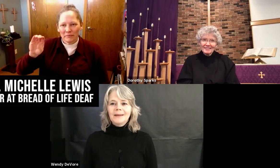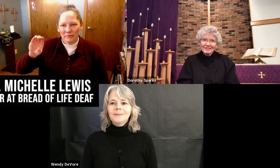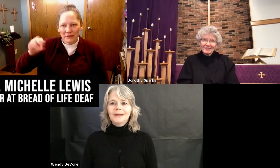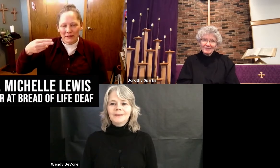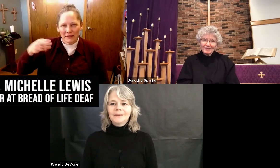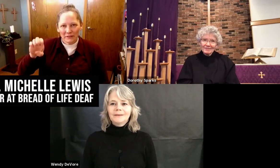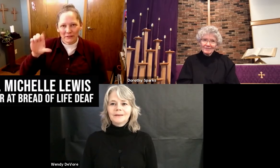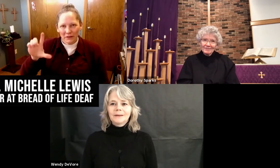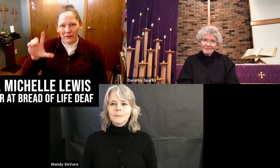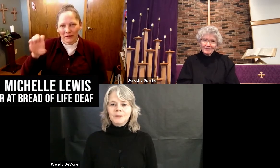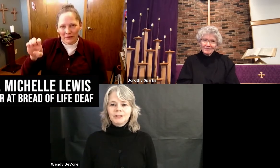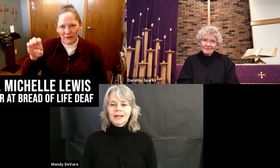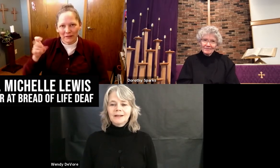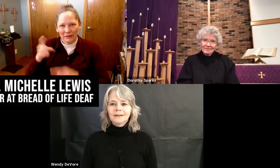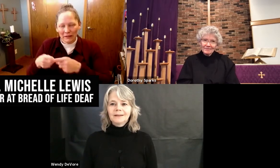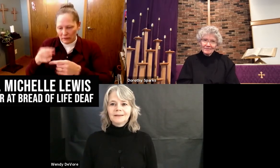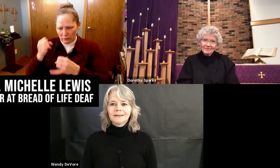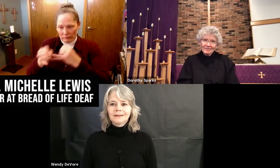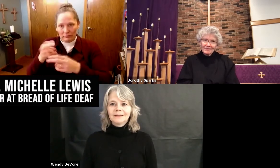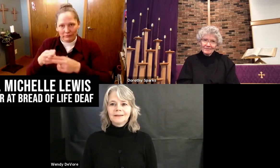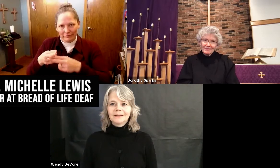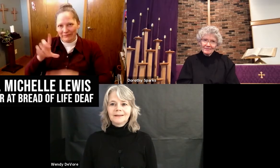My name is Michelle